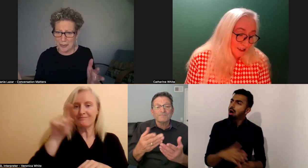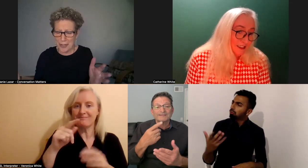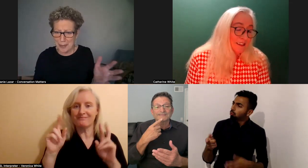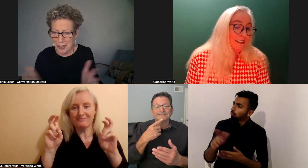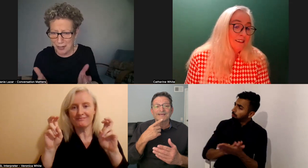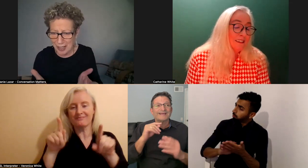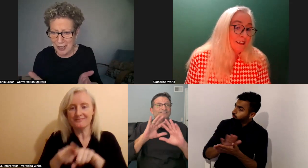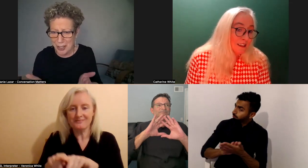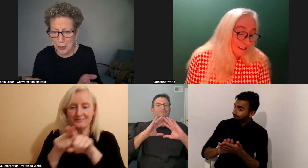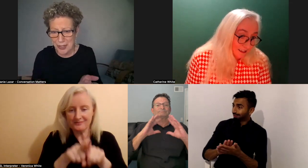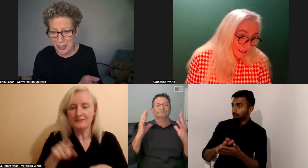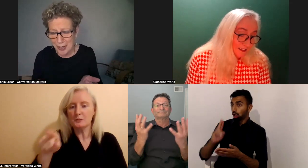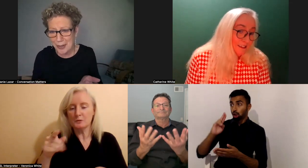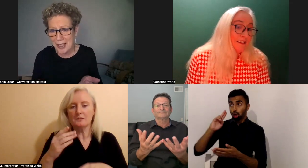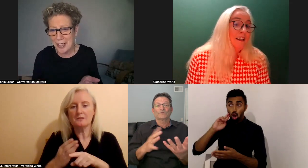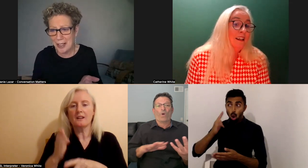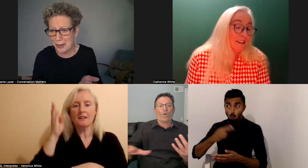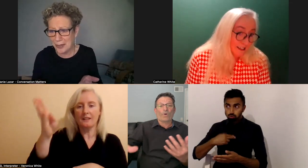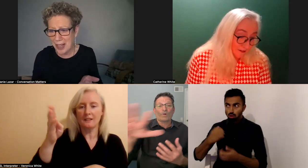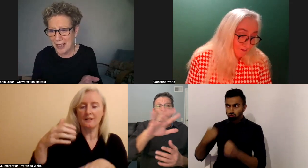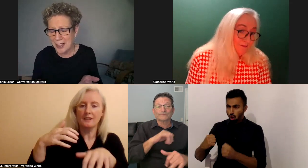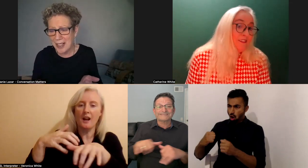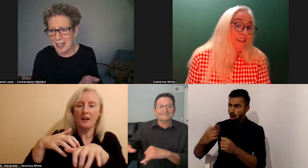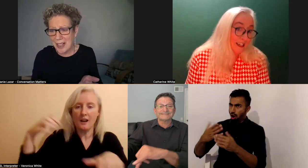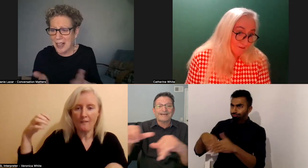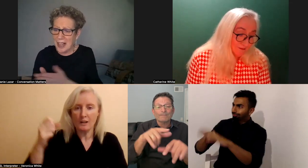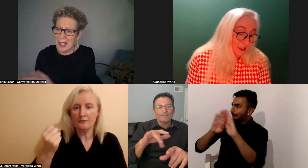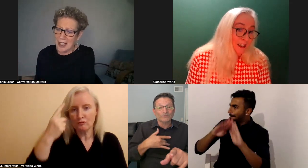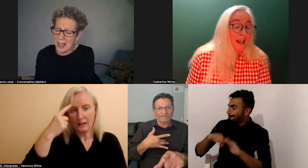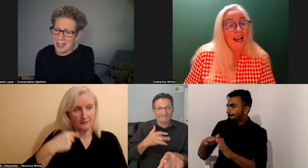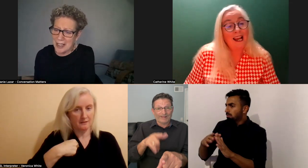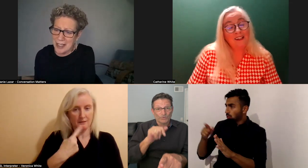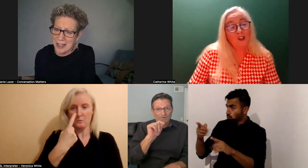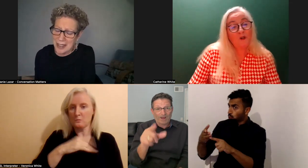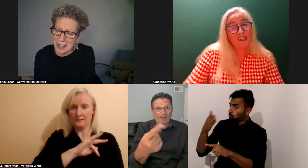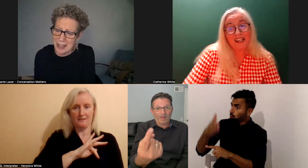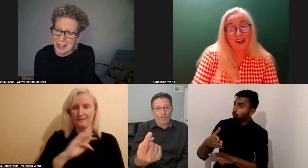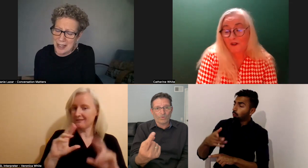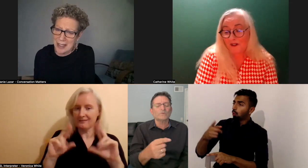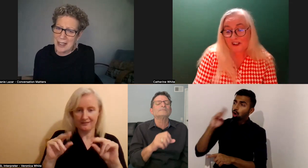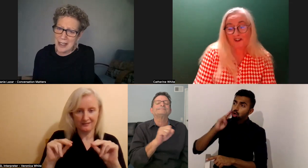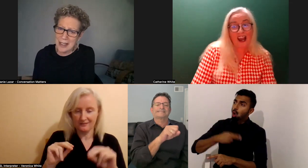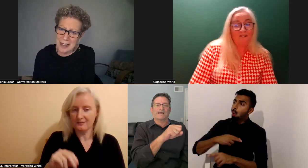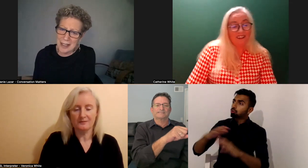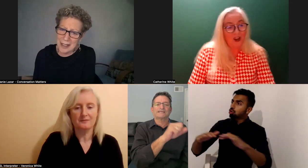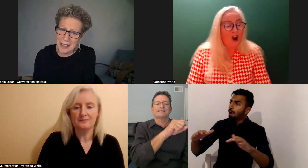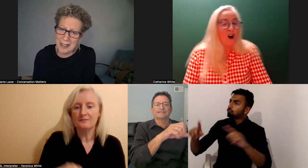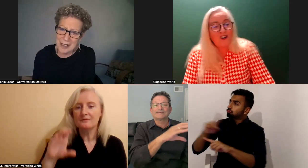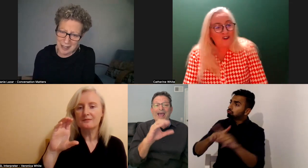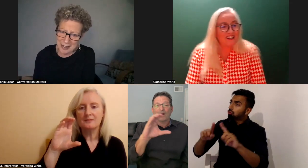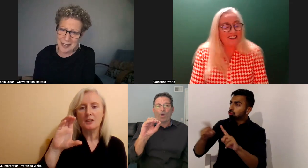to the conference made you realize you weren't alone in all of that. Yeah. And coders